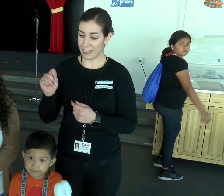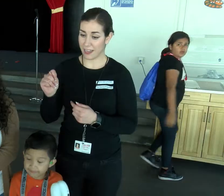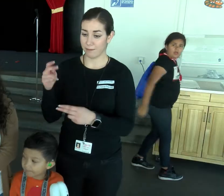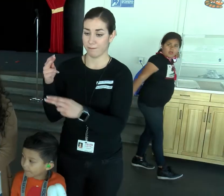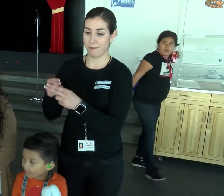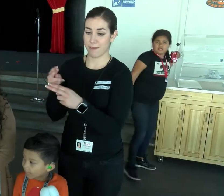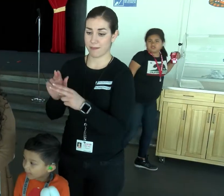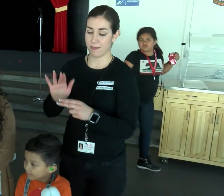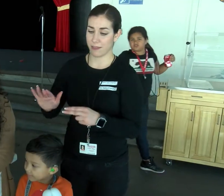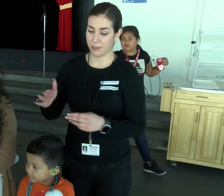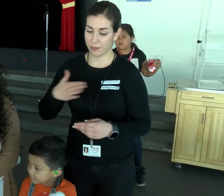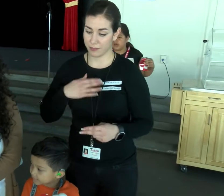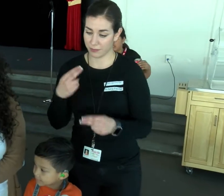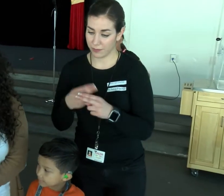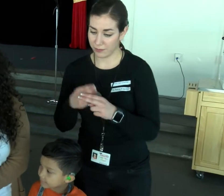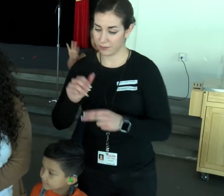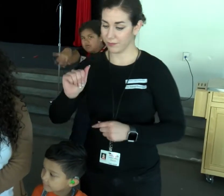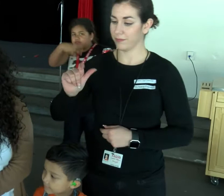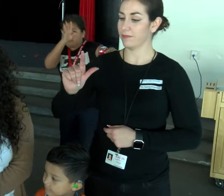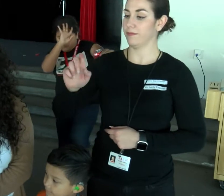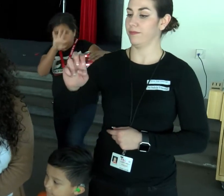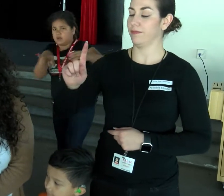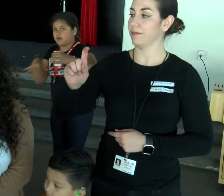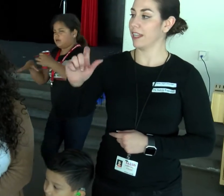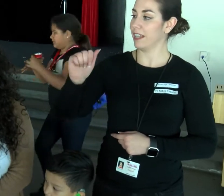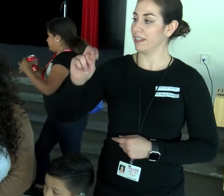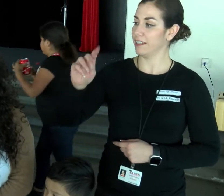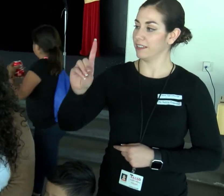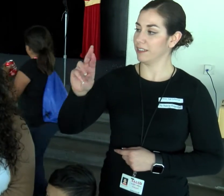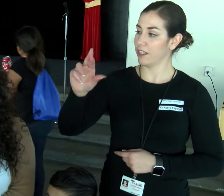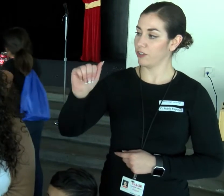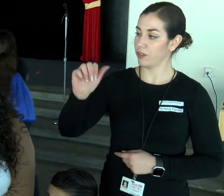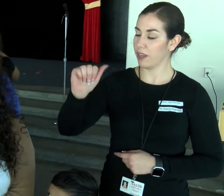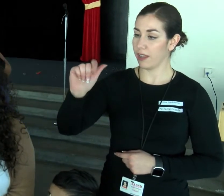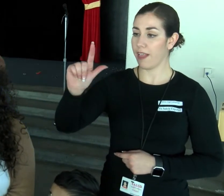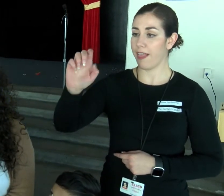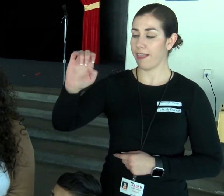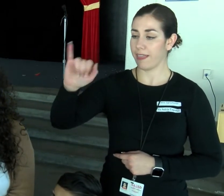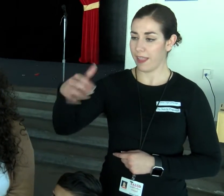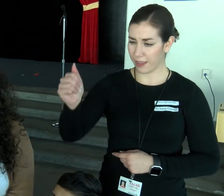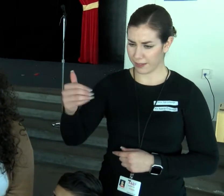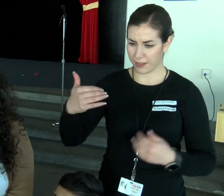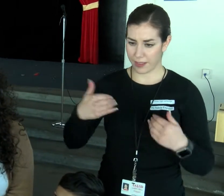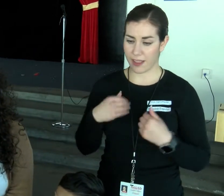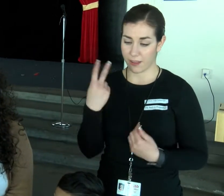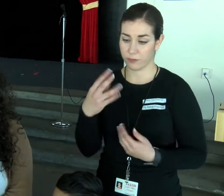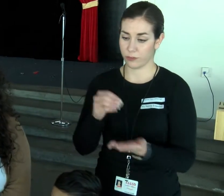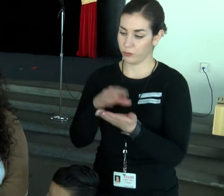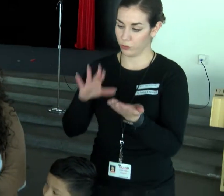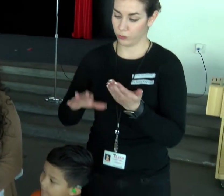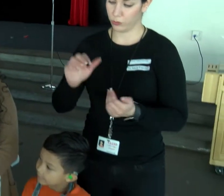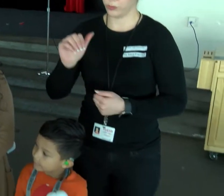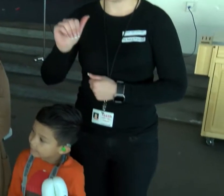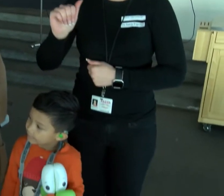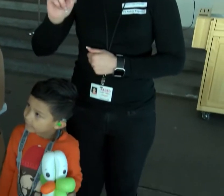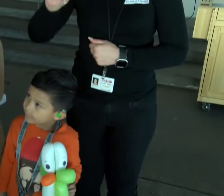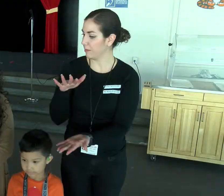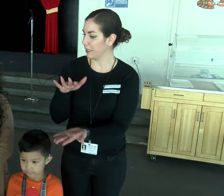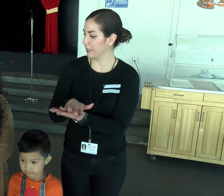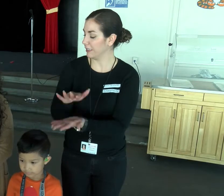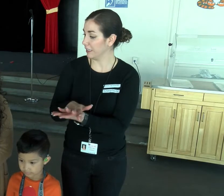school. My name is Alexandra Alejo, and I have two students here, Andrew Alejo and Izzy